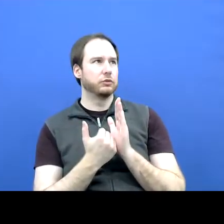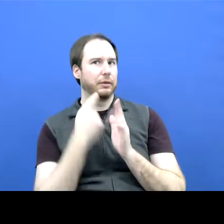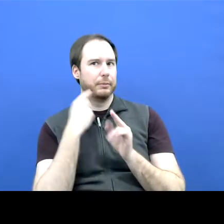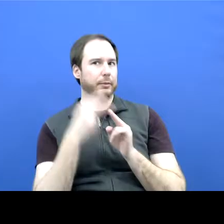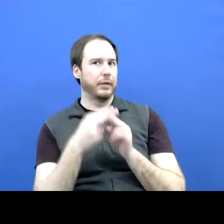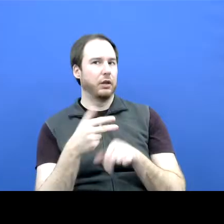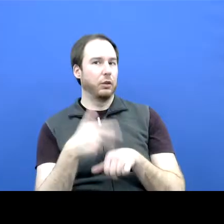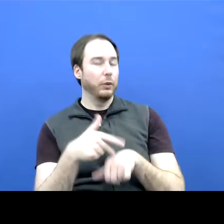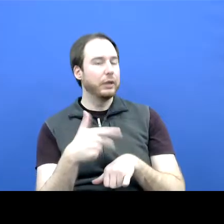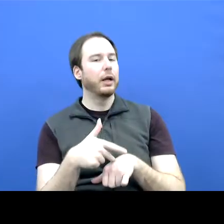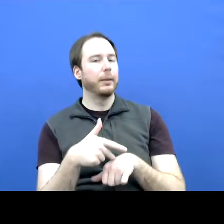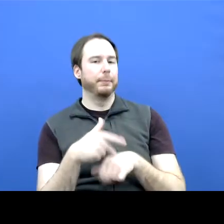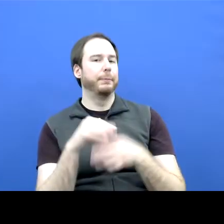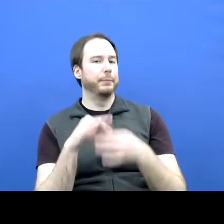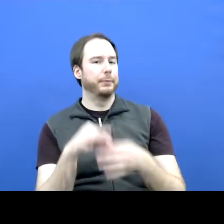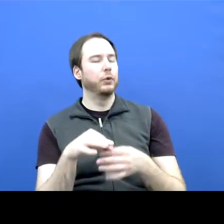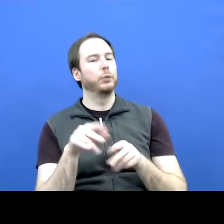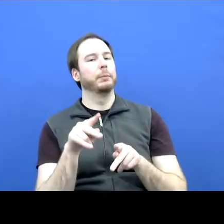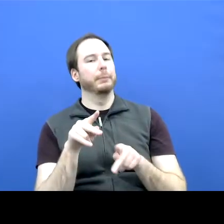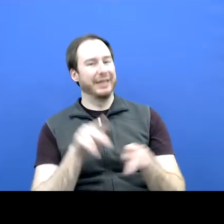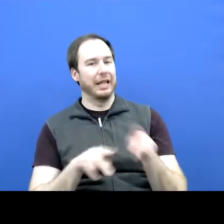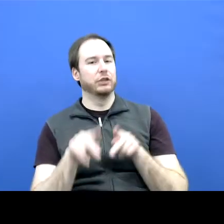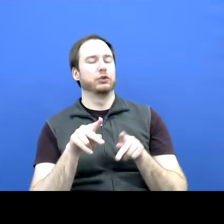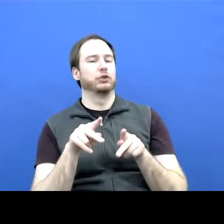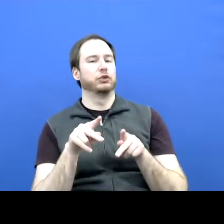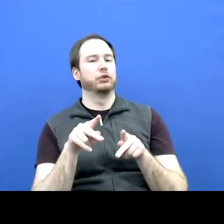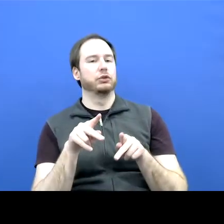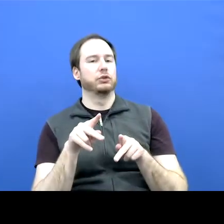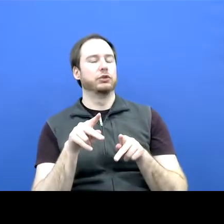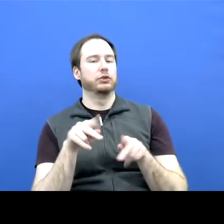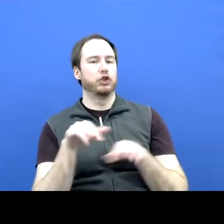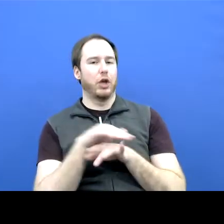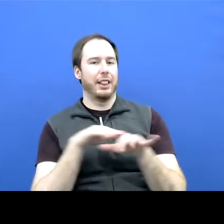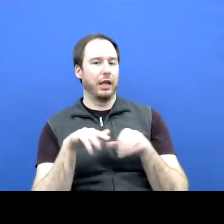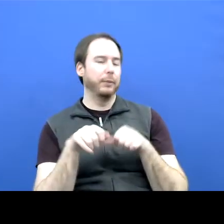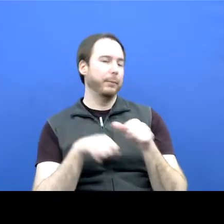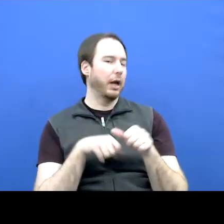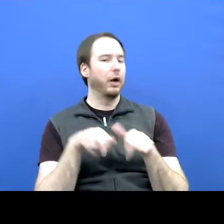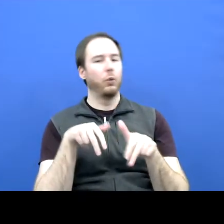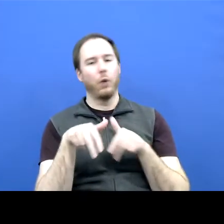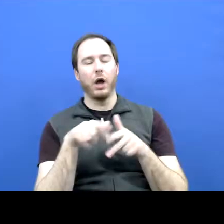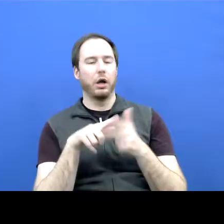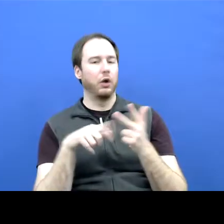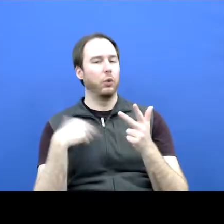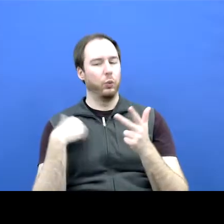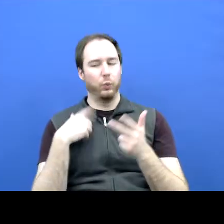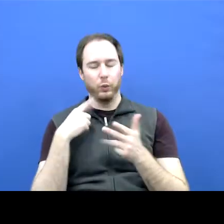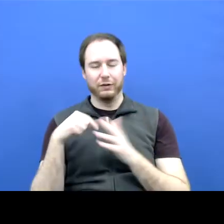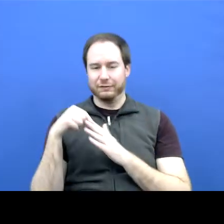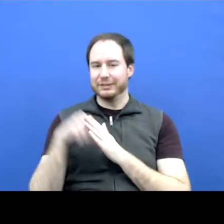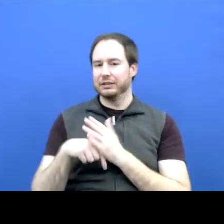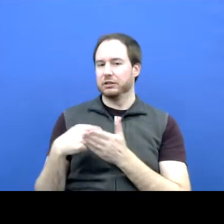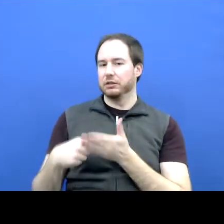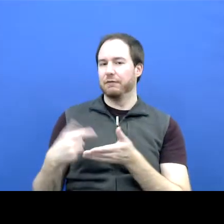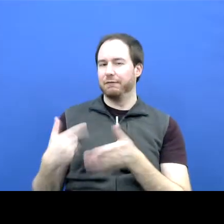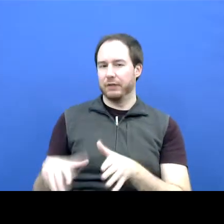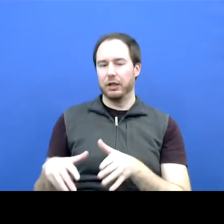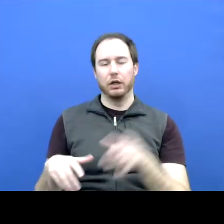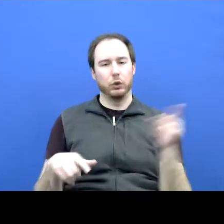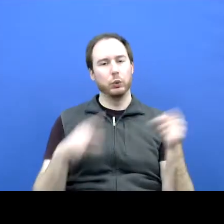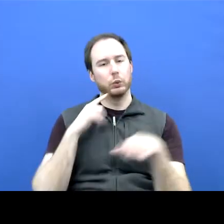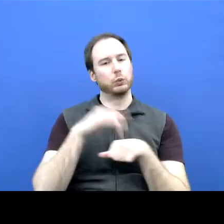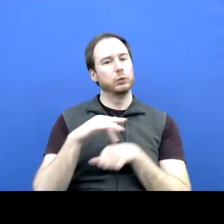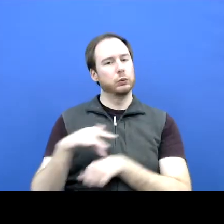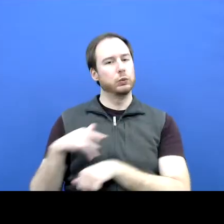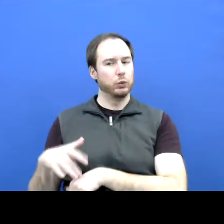now, about pedestrian circulation and mobility, because it is something we have discussed. And you've hit all of